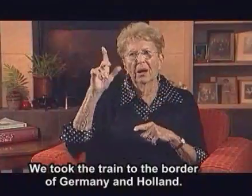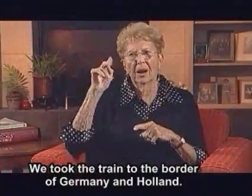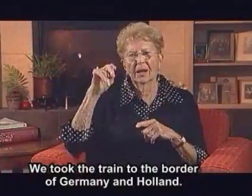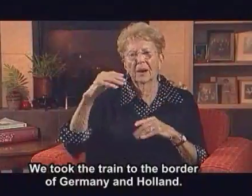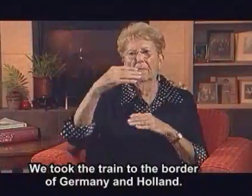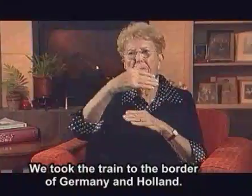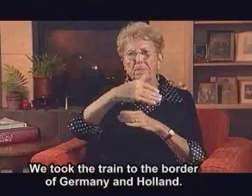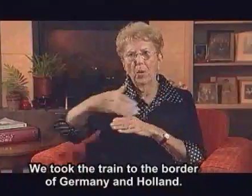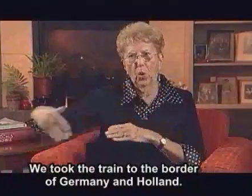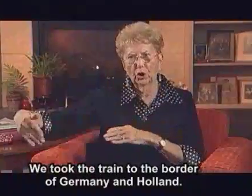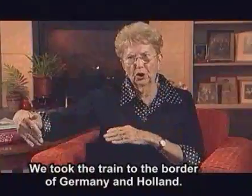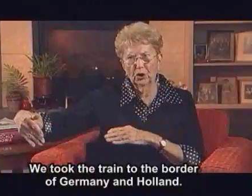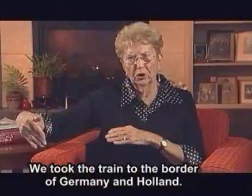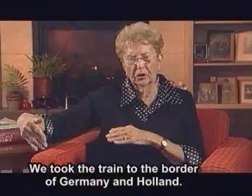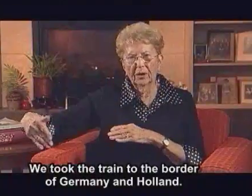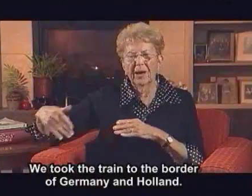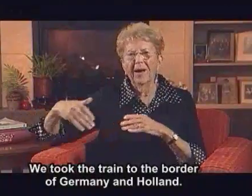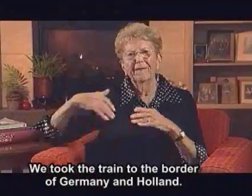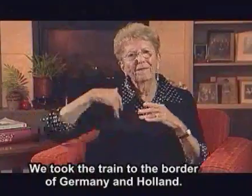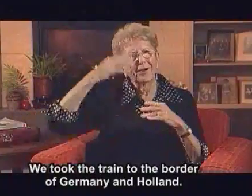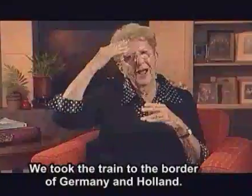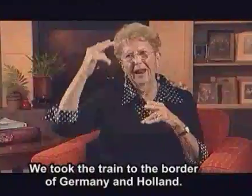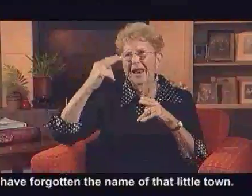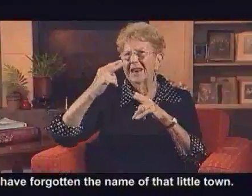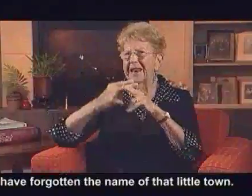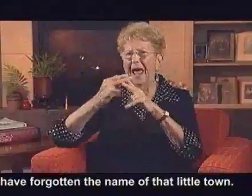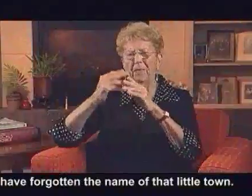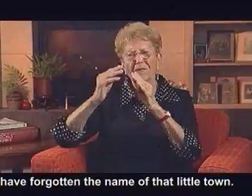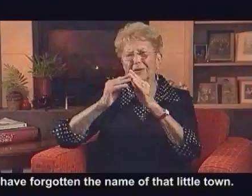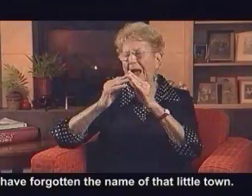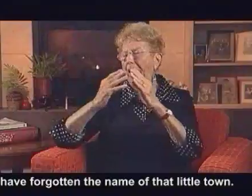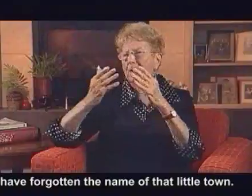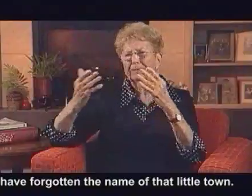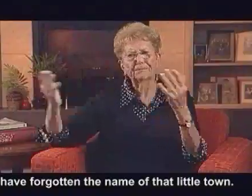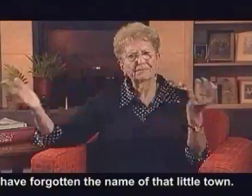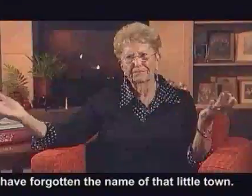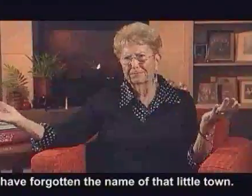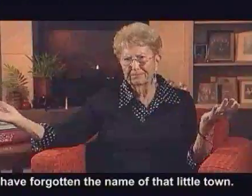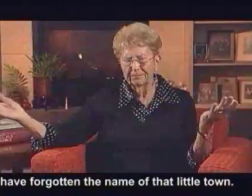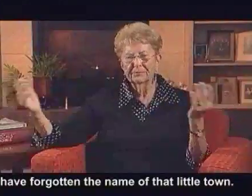We took the train to the border of Germany and Holland. I've forgotten the name of that border town.